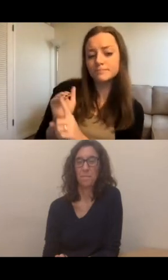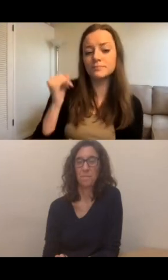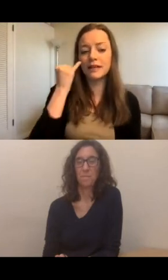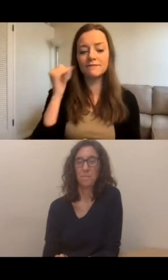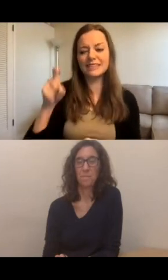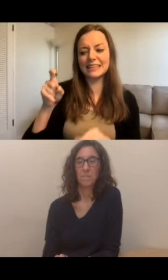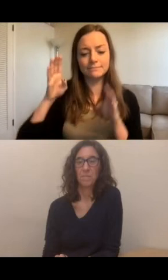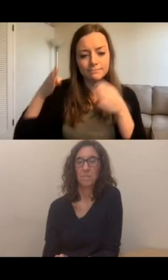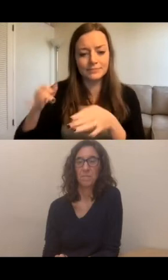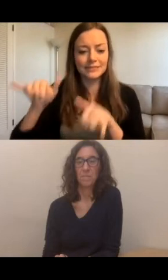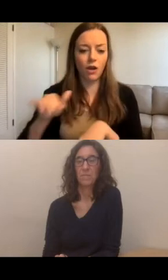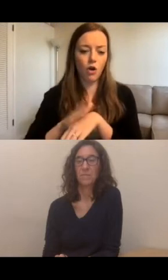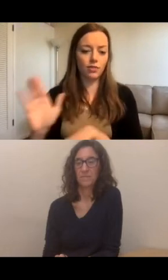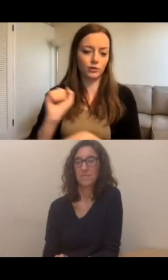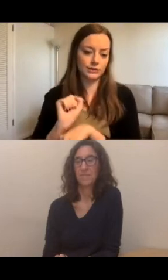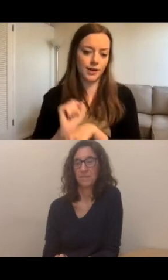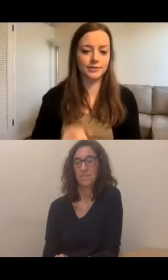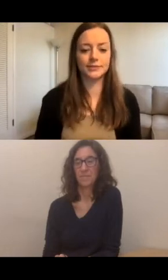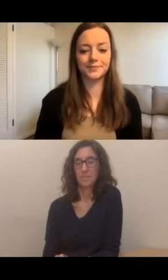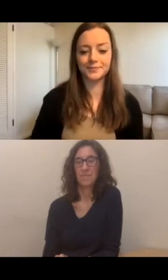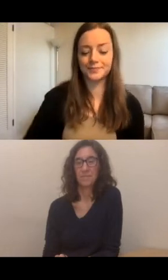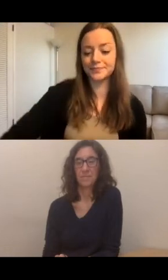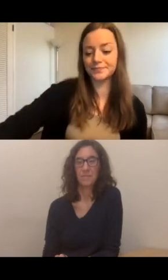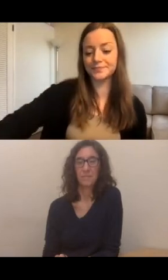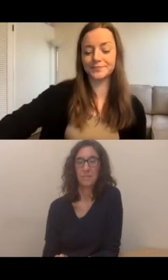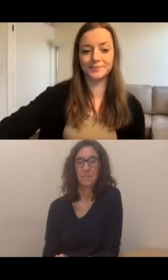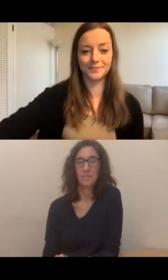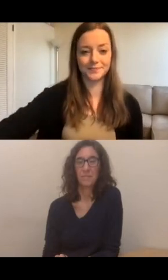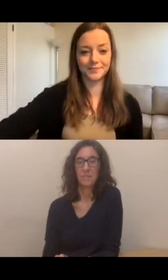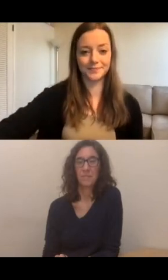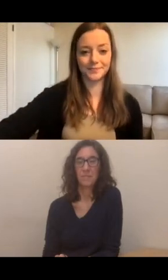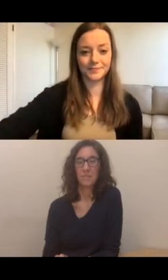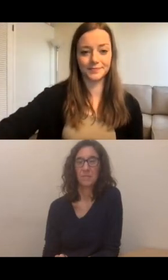And provide cues to help them stay on task.